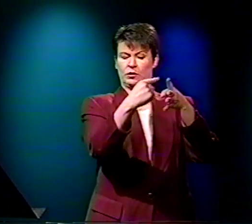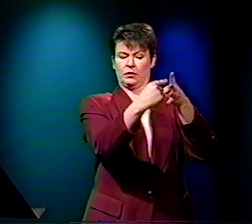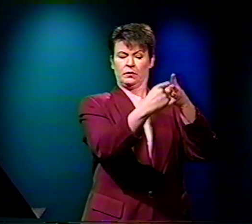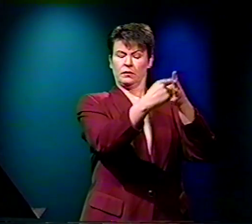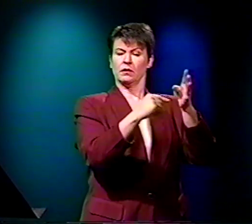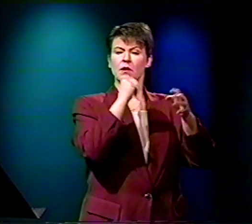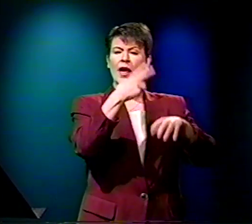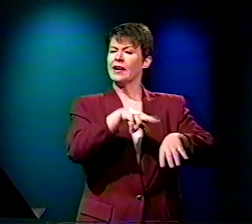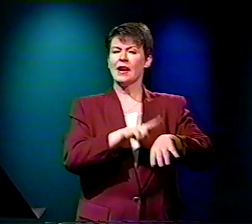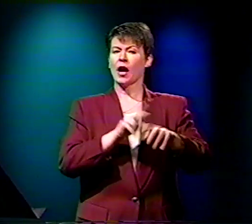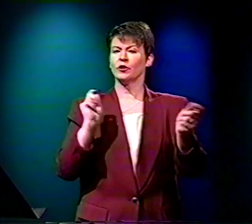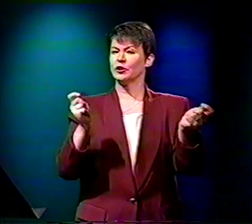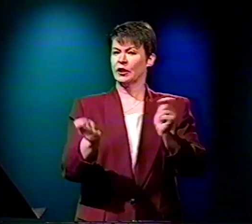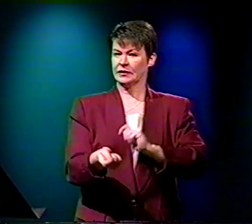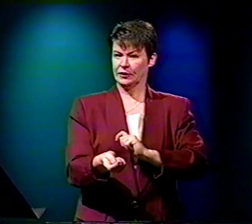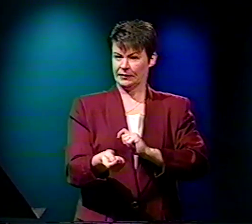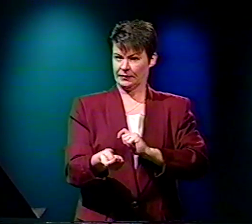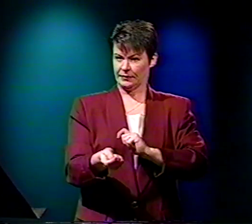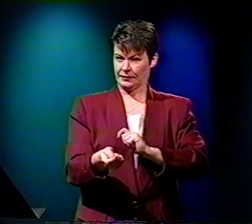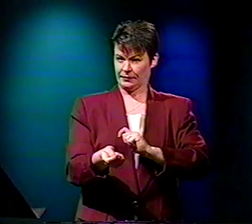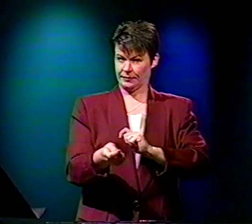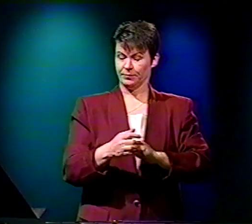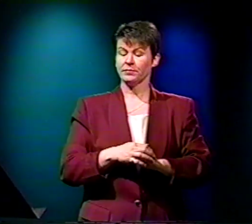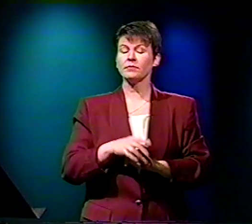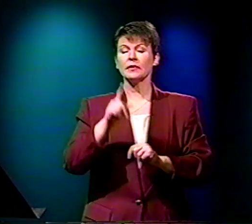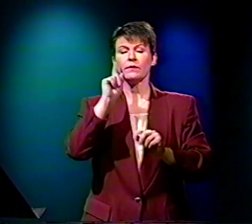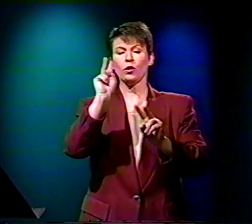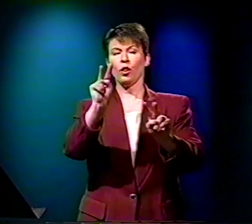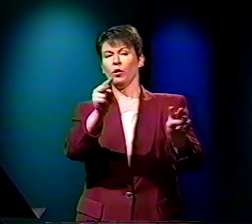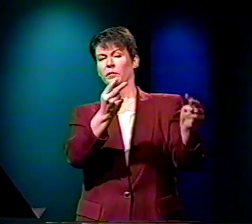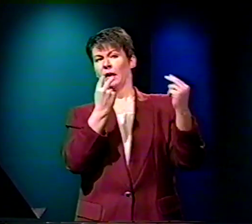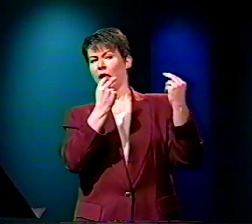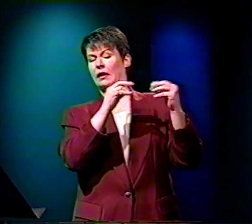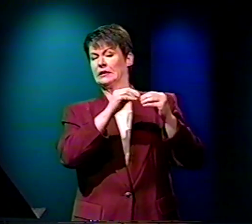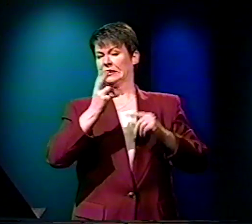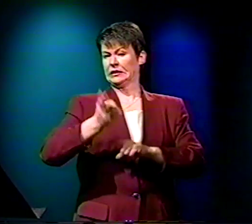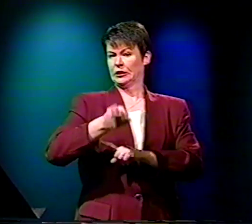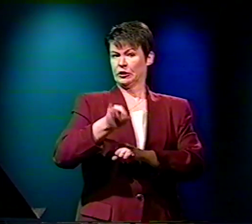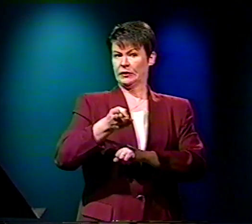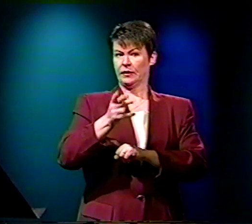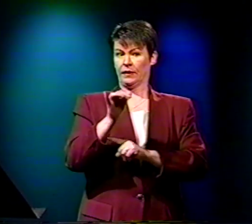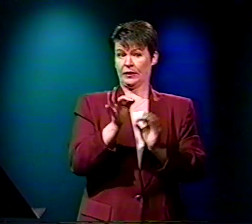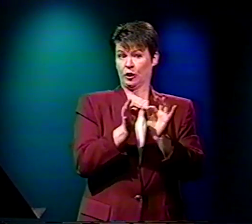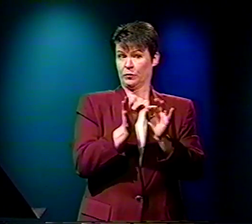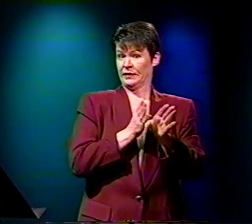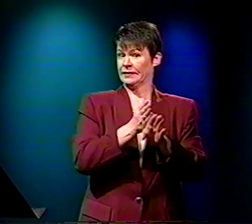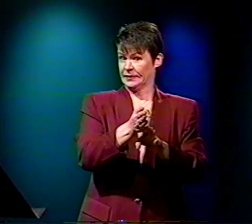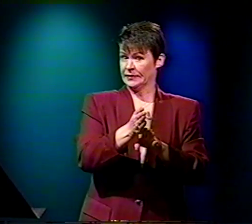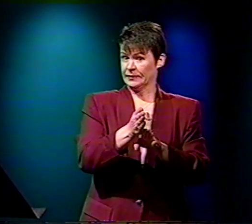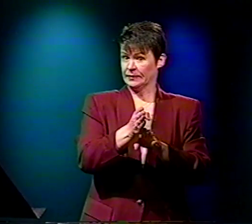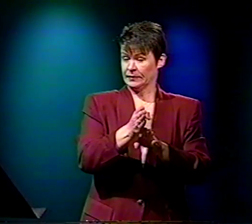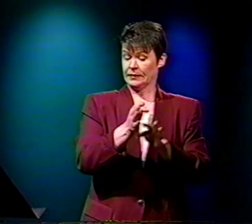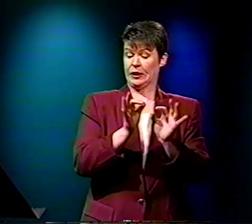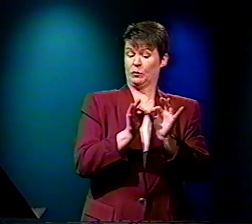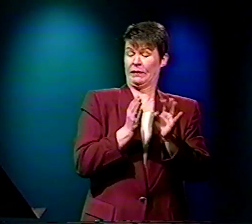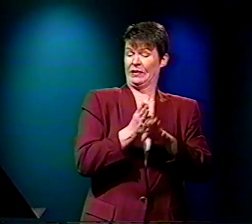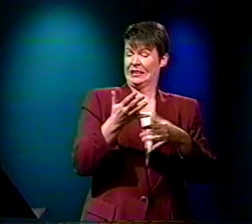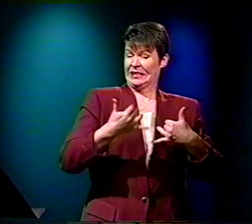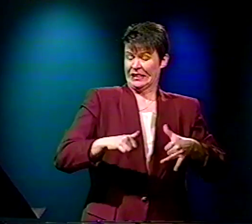that is that these shifts were not natural occurrences. If we take a look back through the history of the